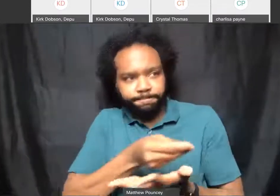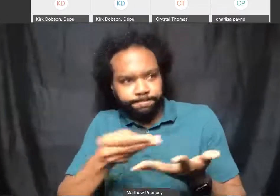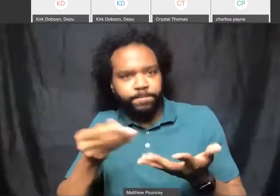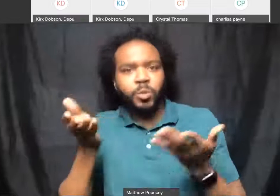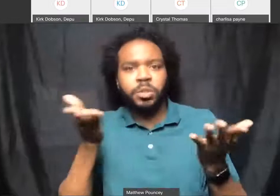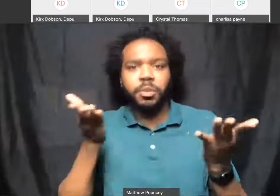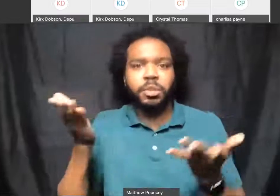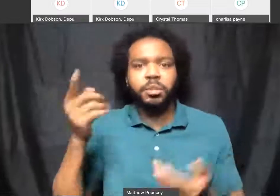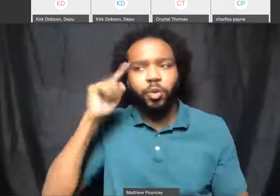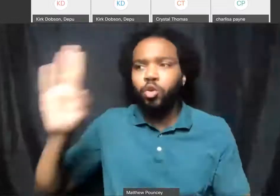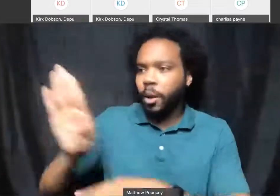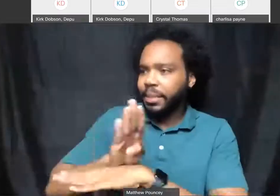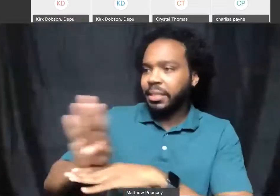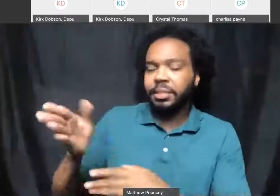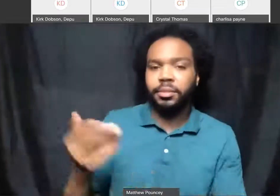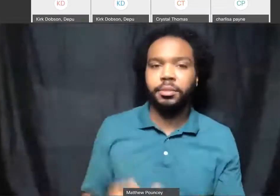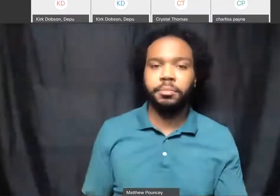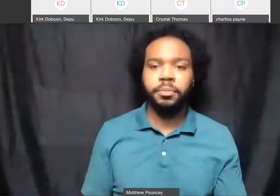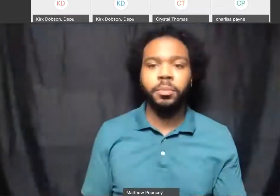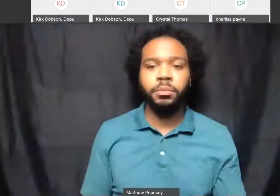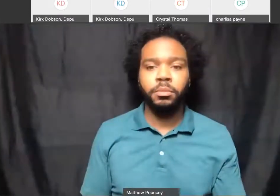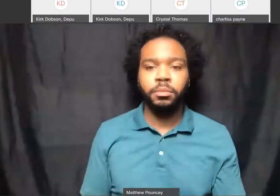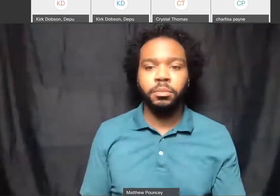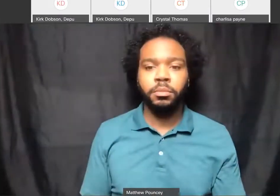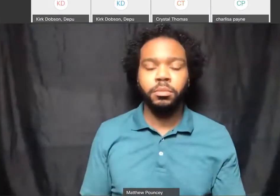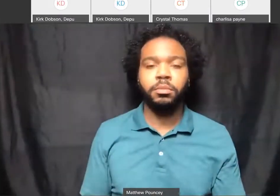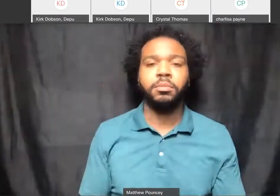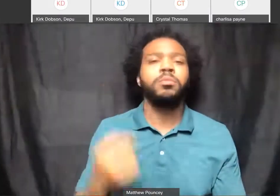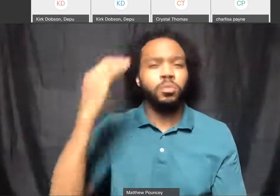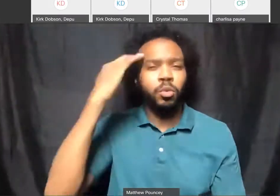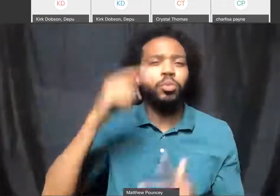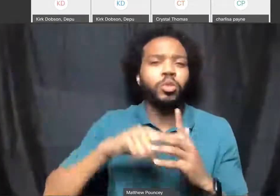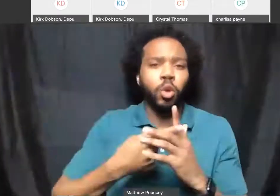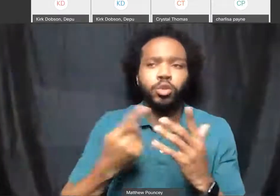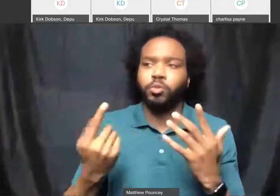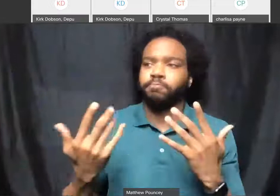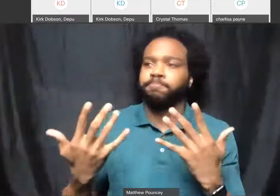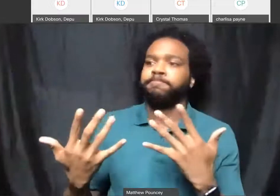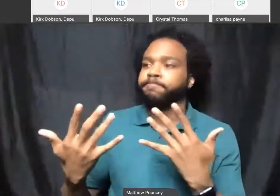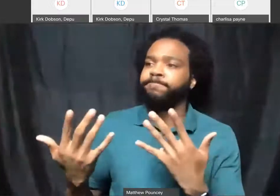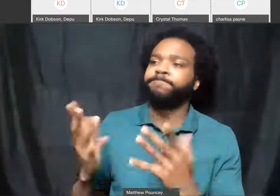business as we begin to re-engage people in day services.